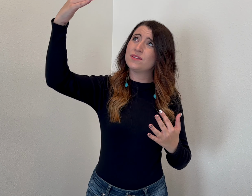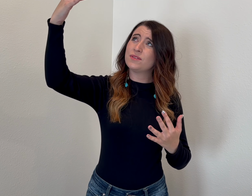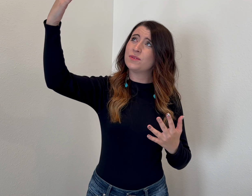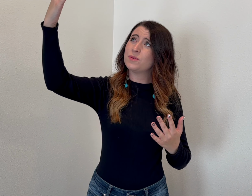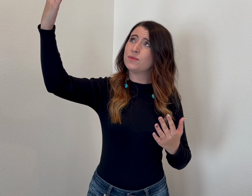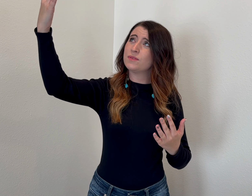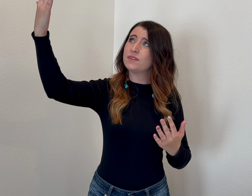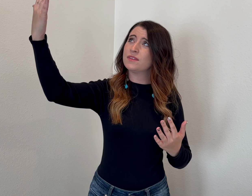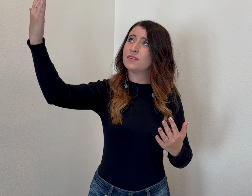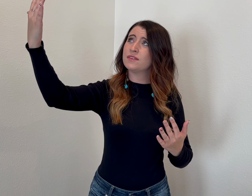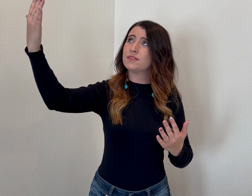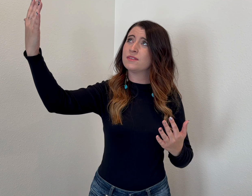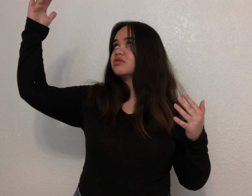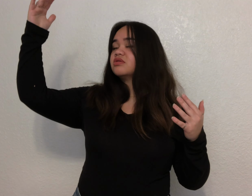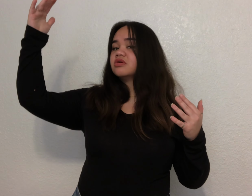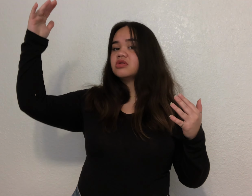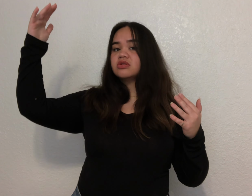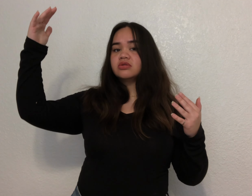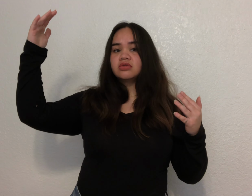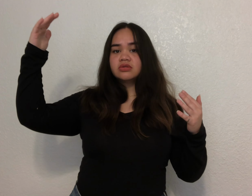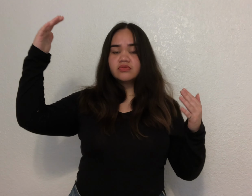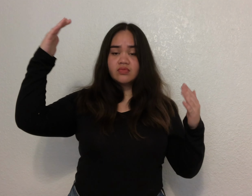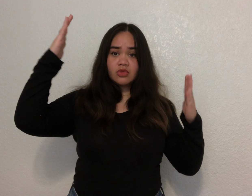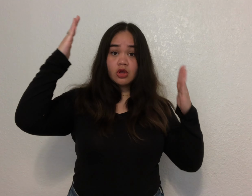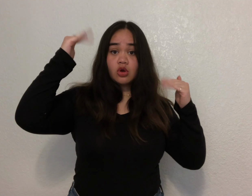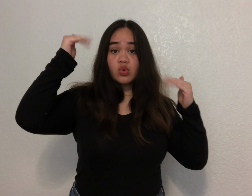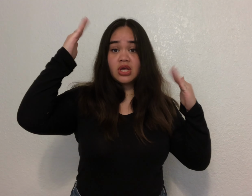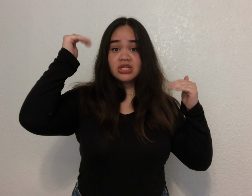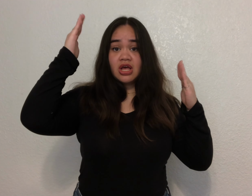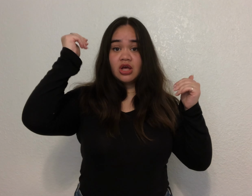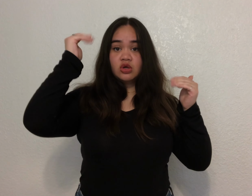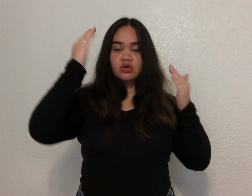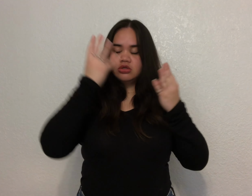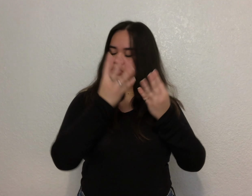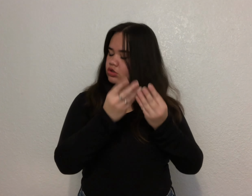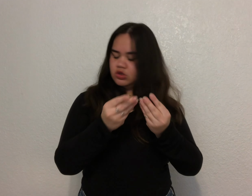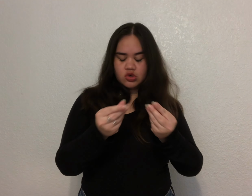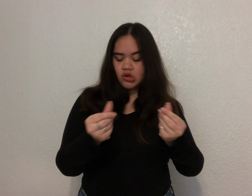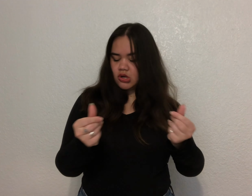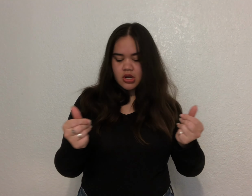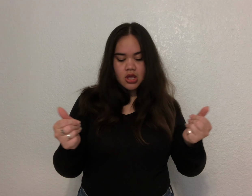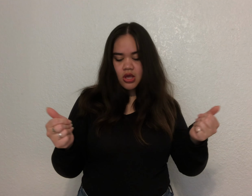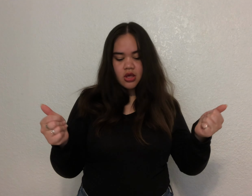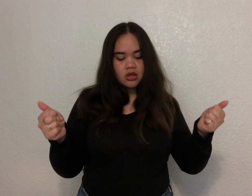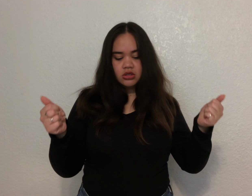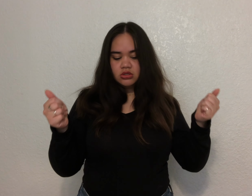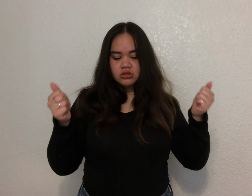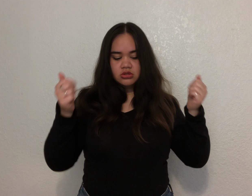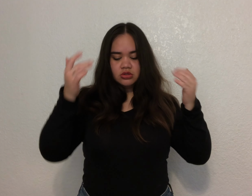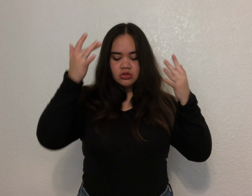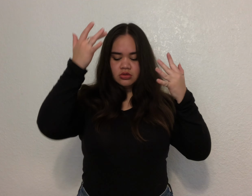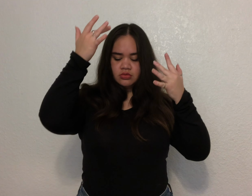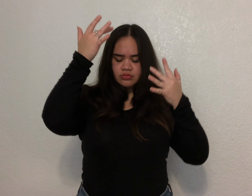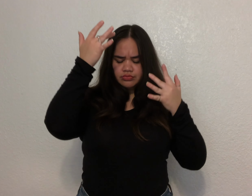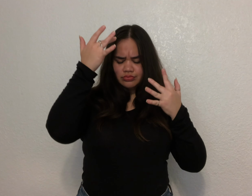near We doubt your goodness, we